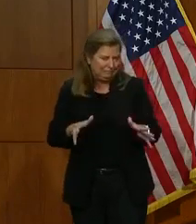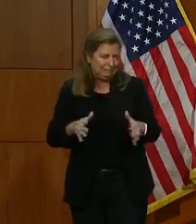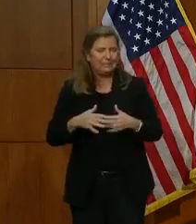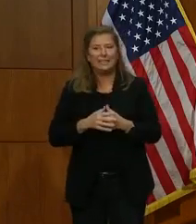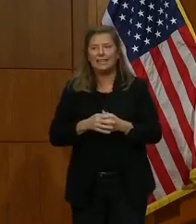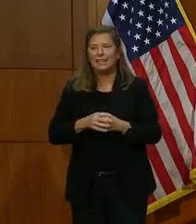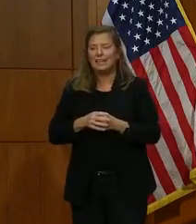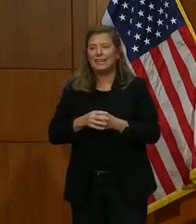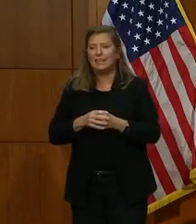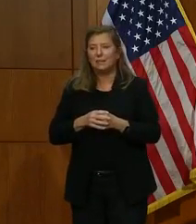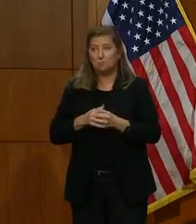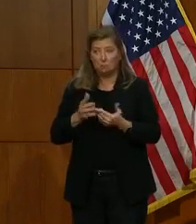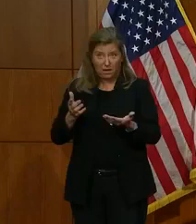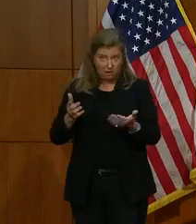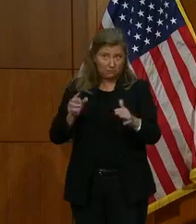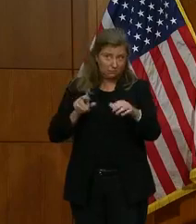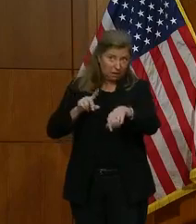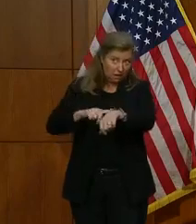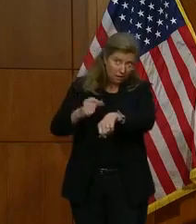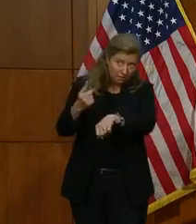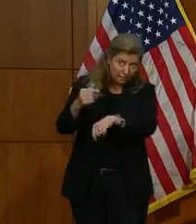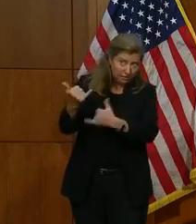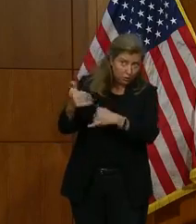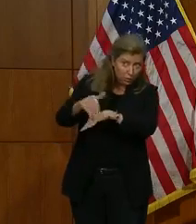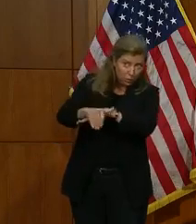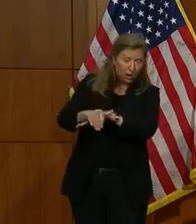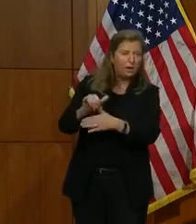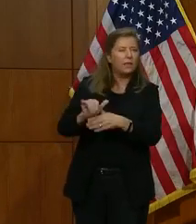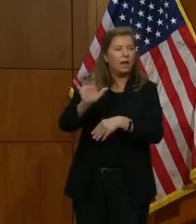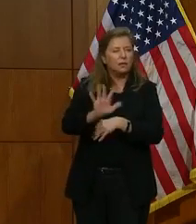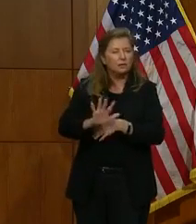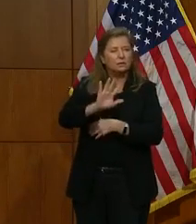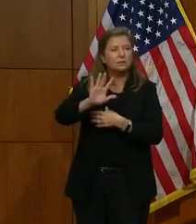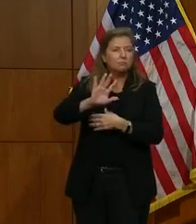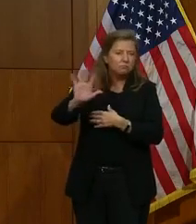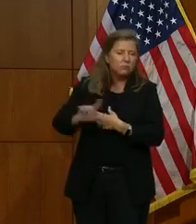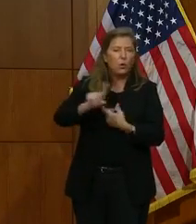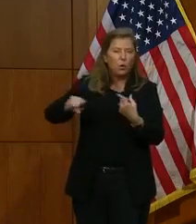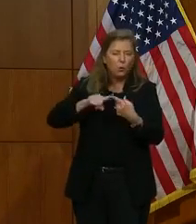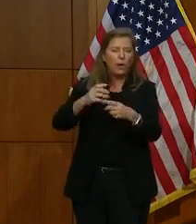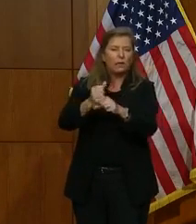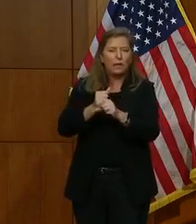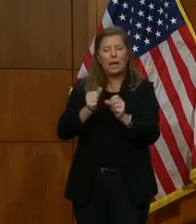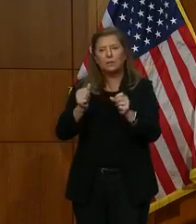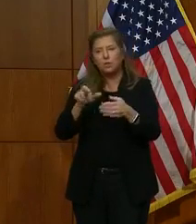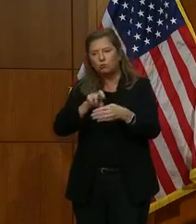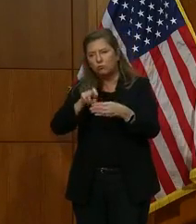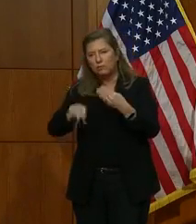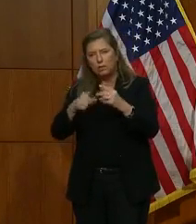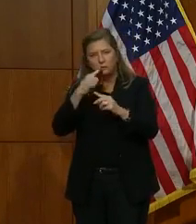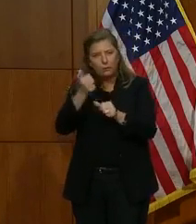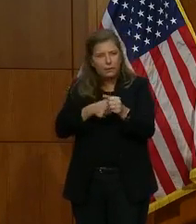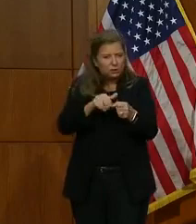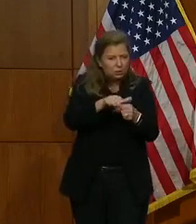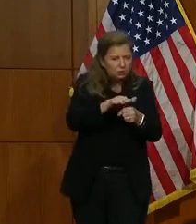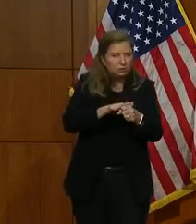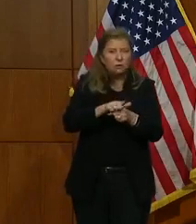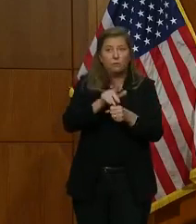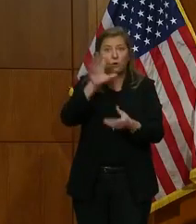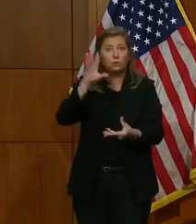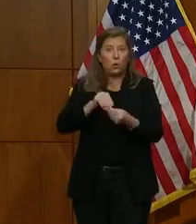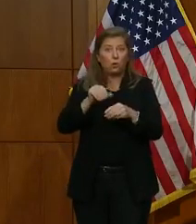calls, but 11 o'clock or thereabouts is when we're going to get the results from our localities of